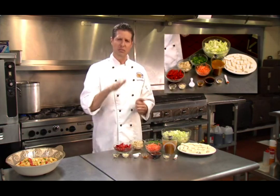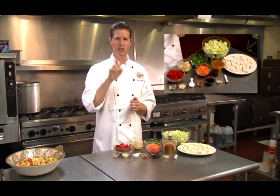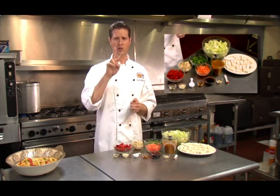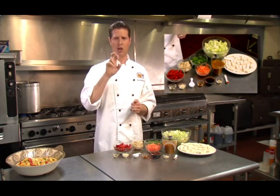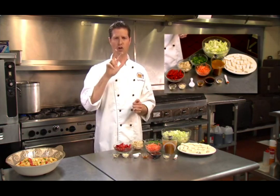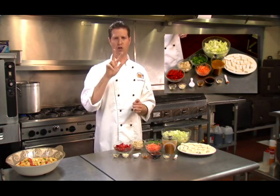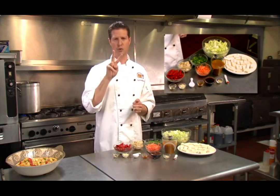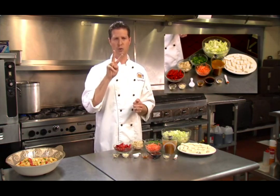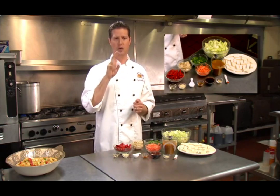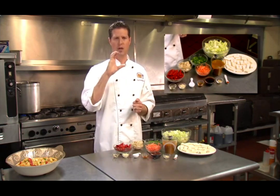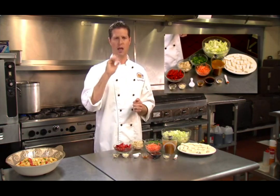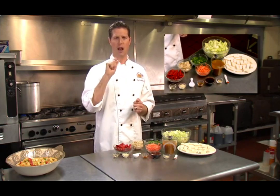calories.